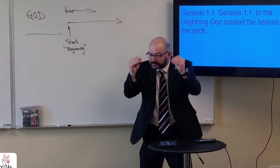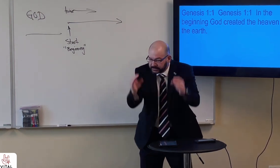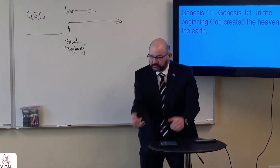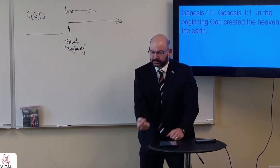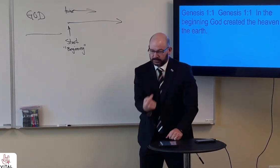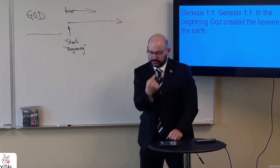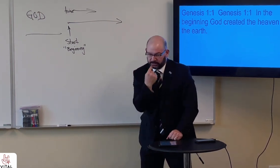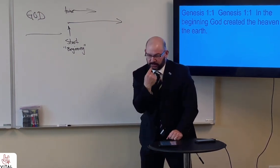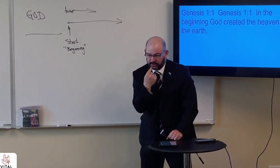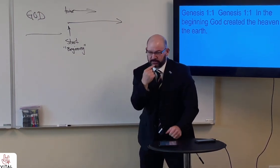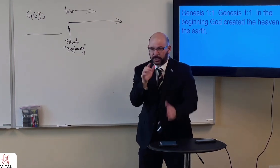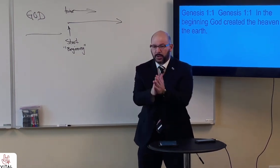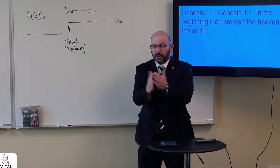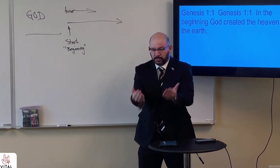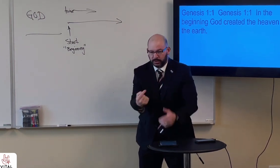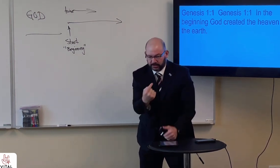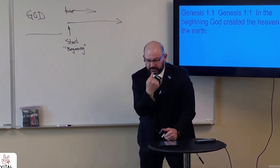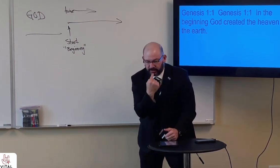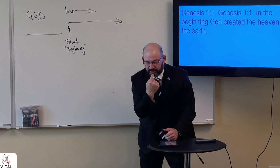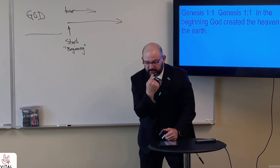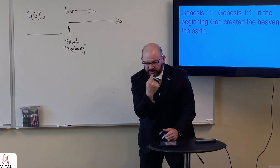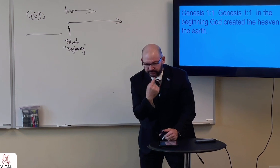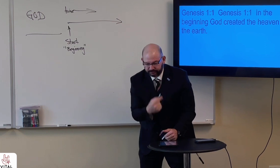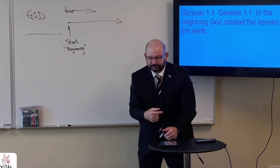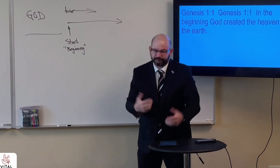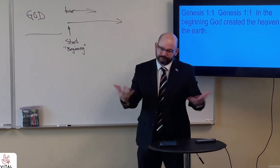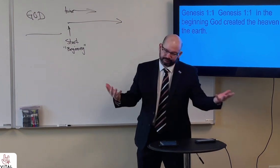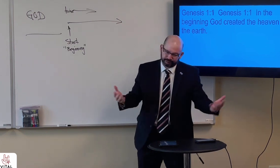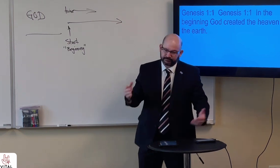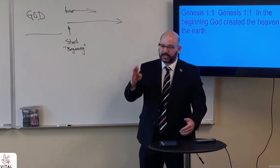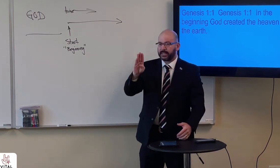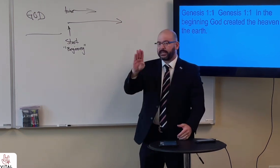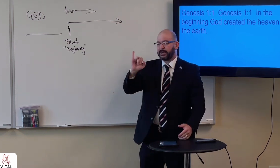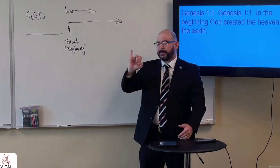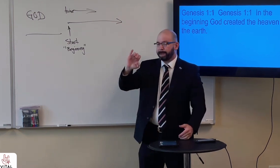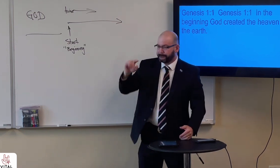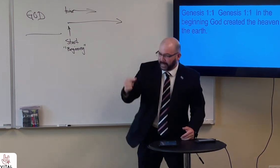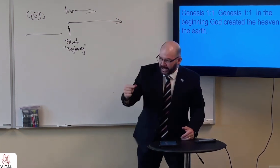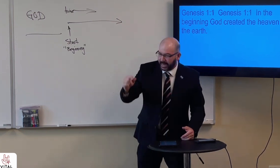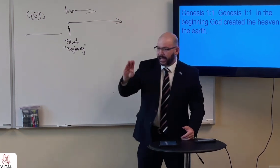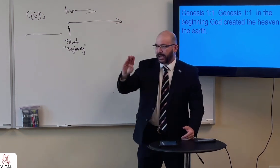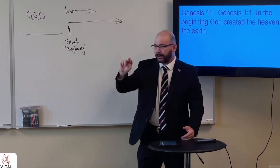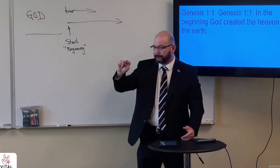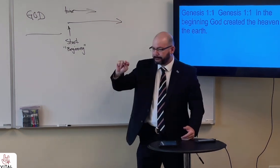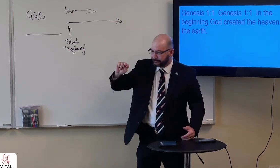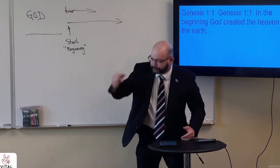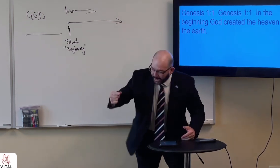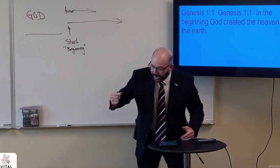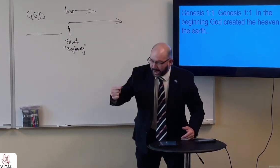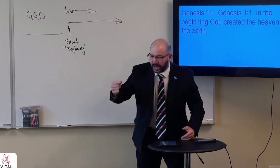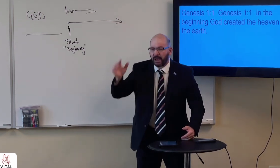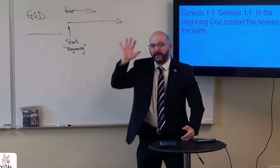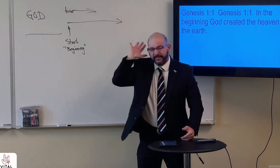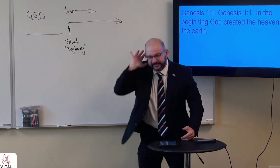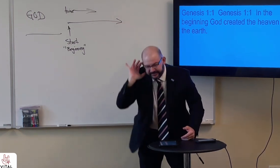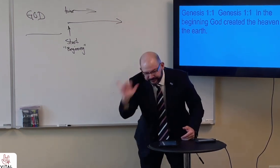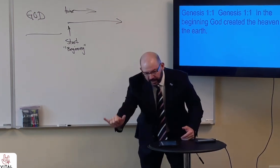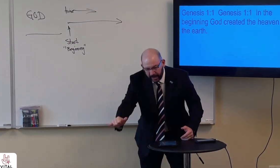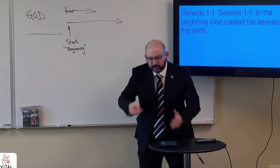The teacher says, you know, whatever the book says, the teacher says. The big bang, that